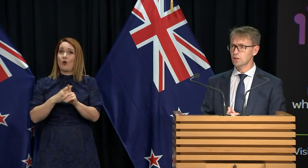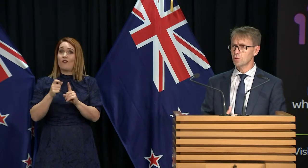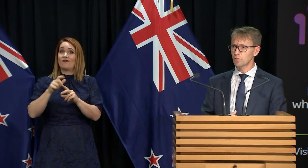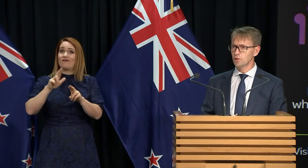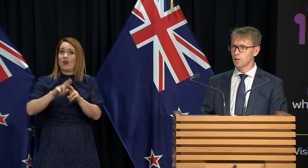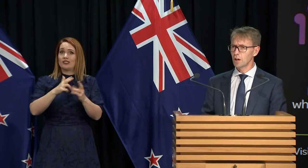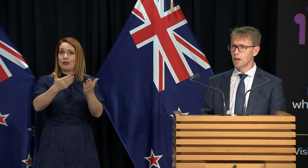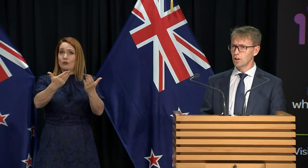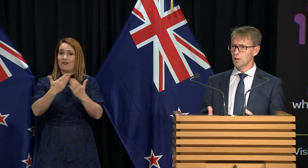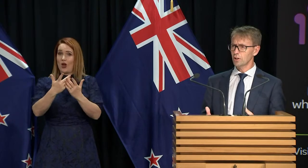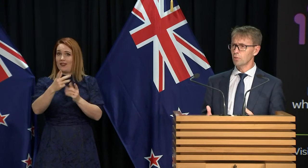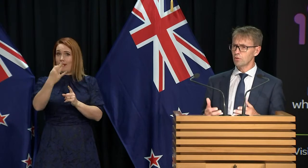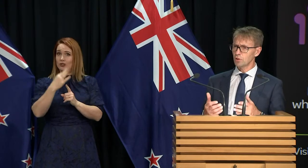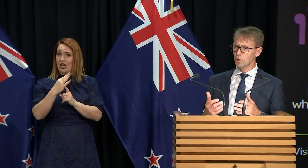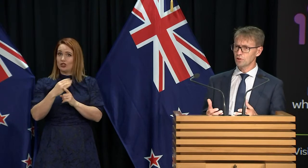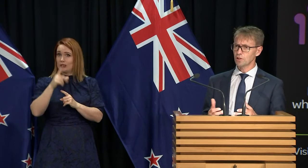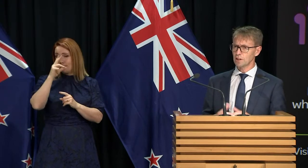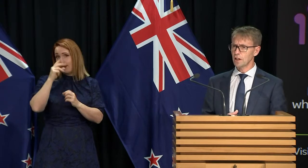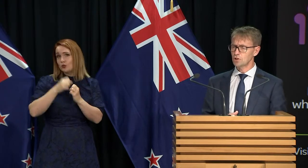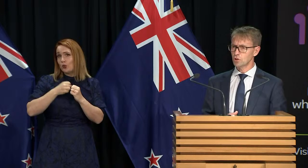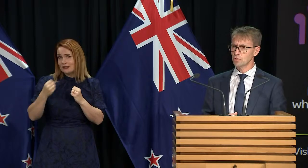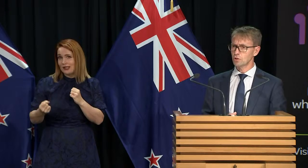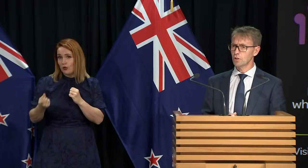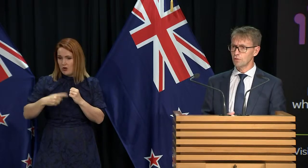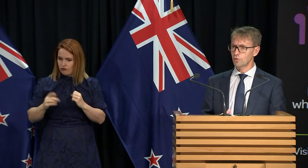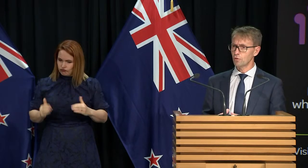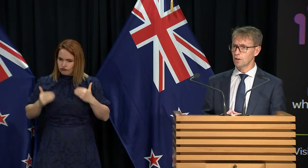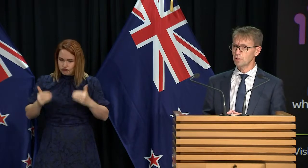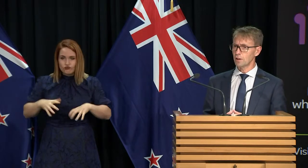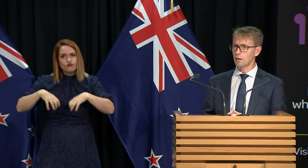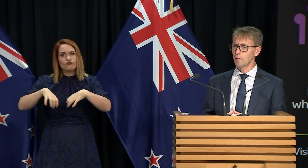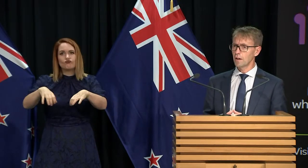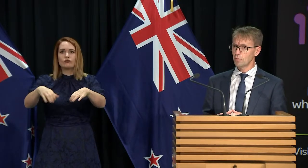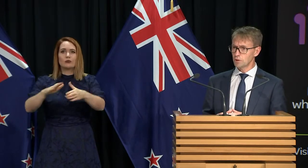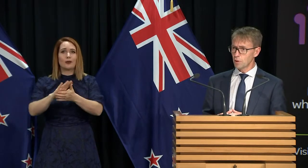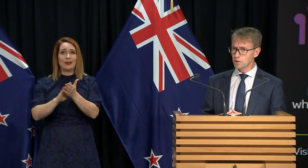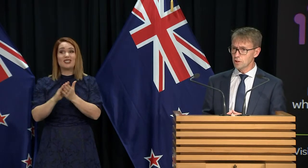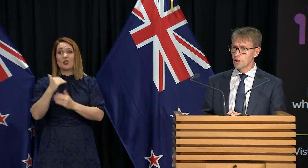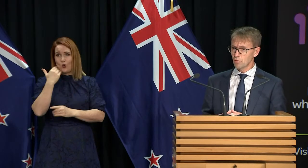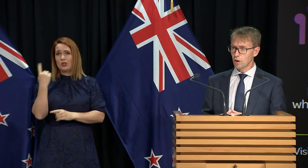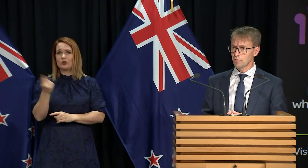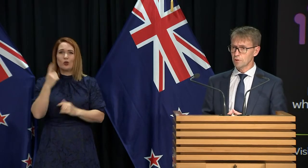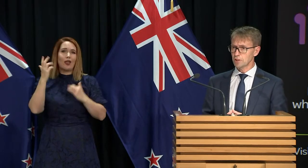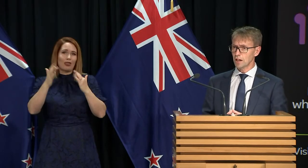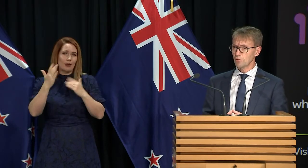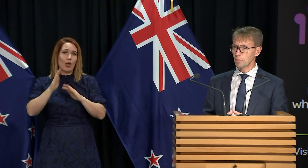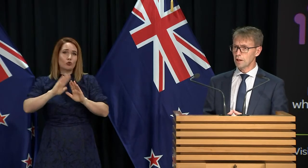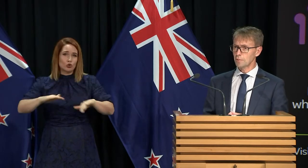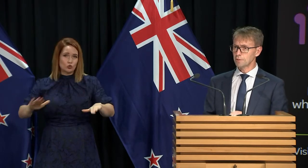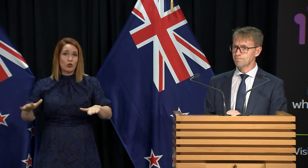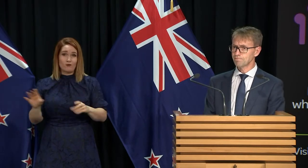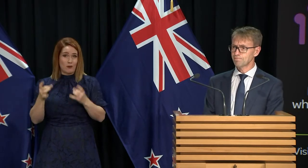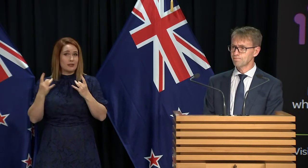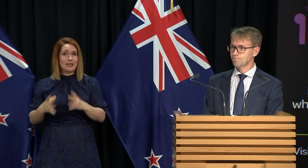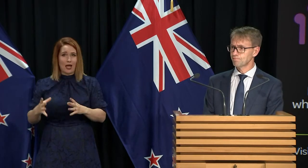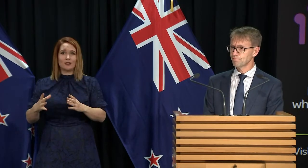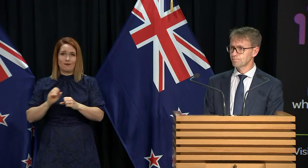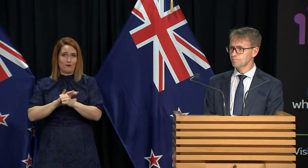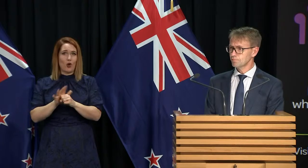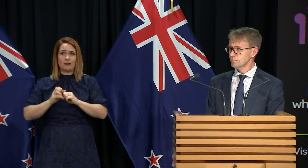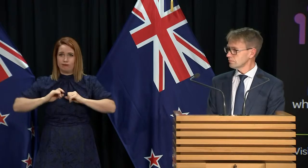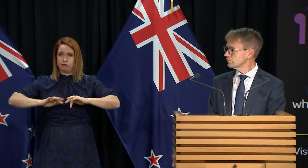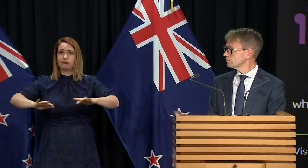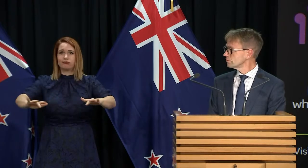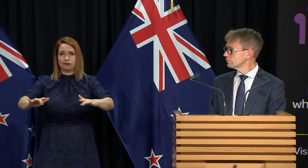it down to 12. So, look, I think we've constantly had children at the forefront of our response right from the start of the pandemic. Yeah. I